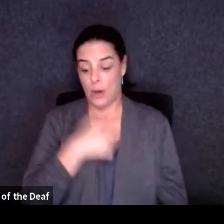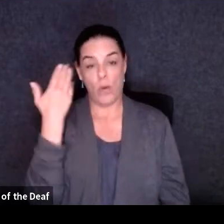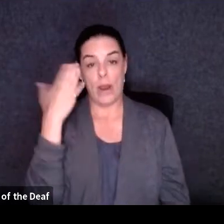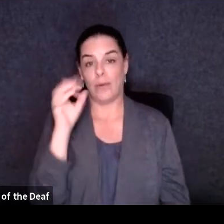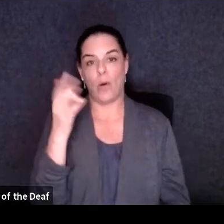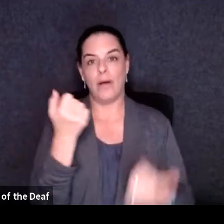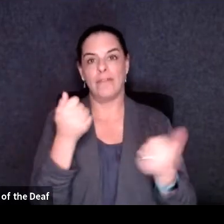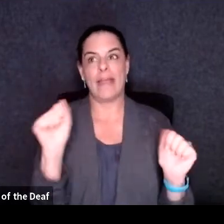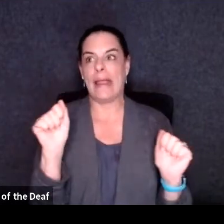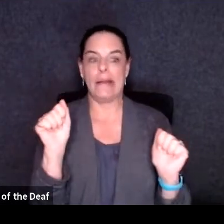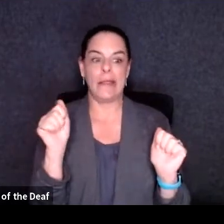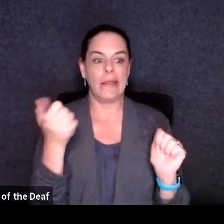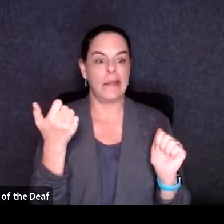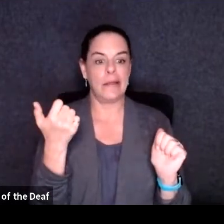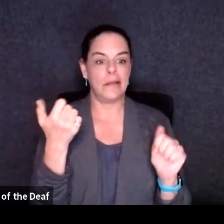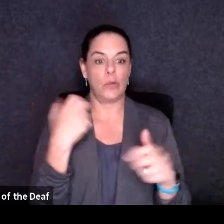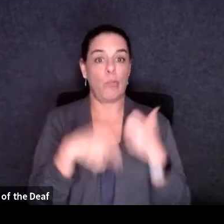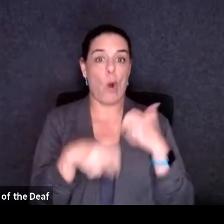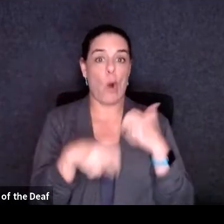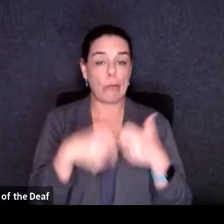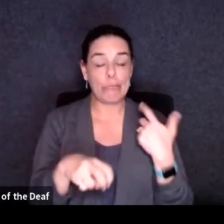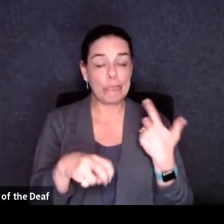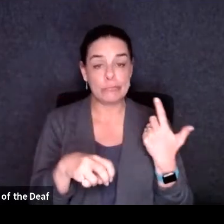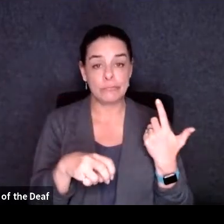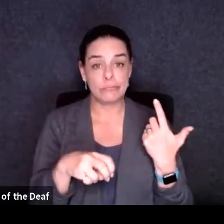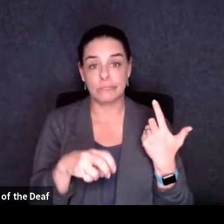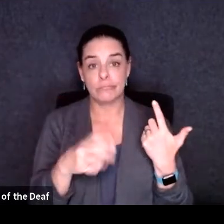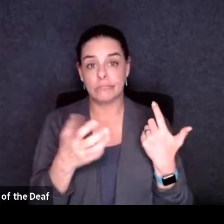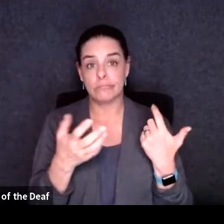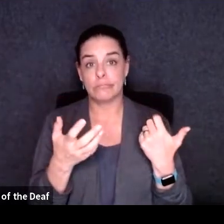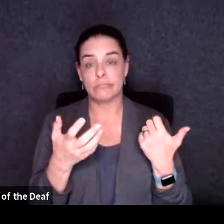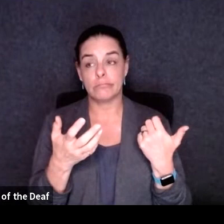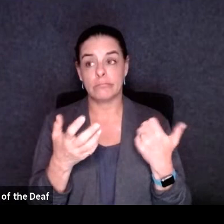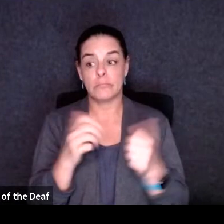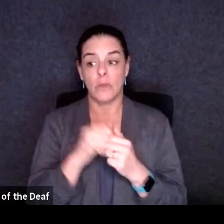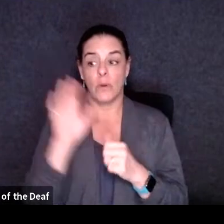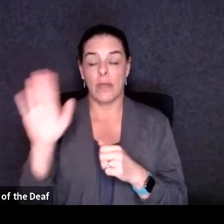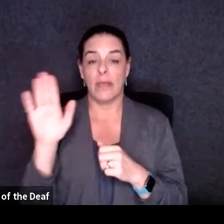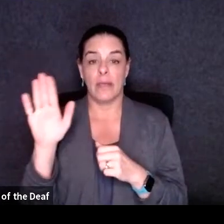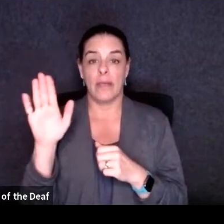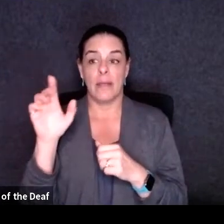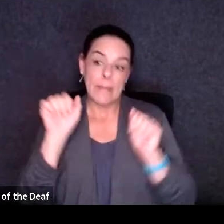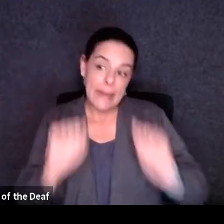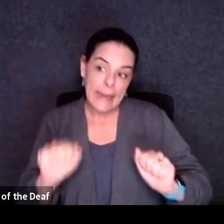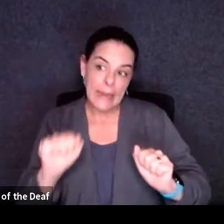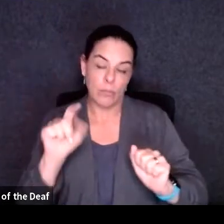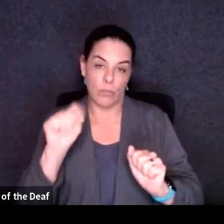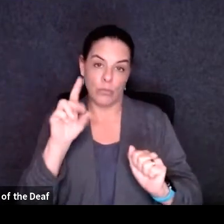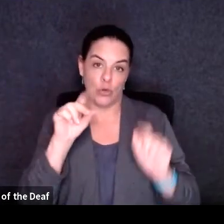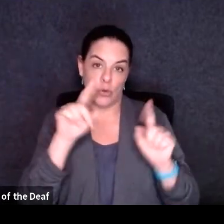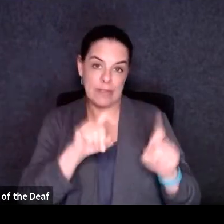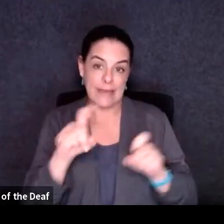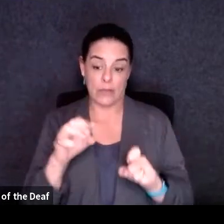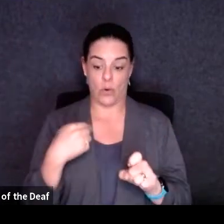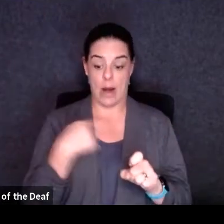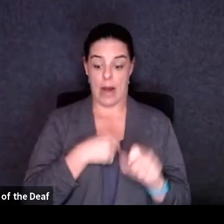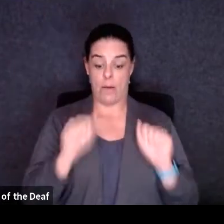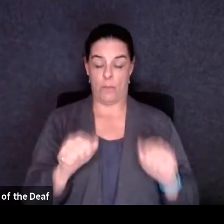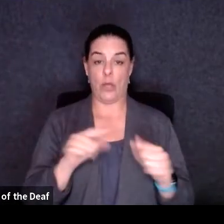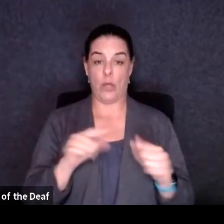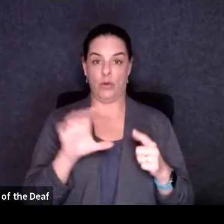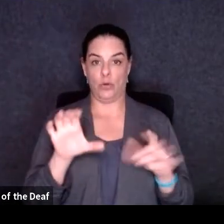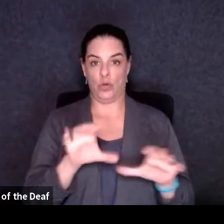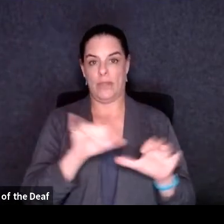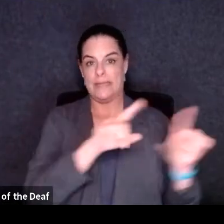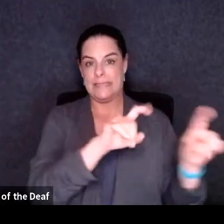any logistical problems with their resources to do the testing, or our ability to do testing, or the testing